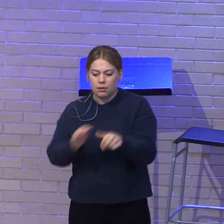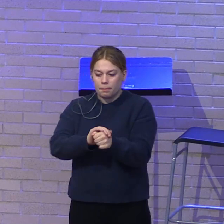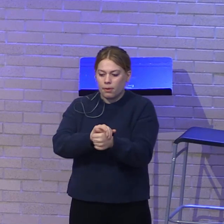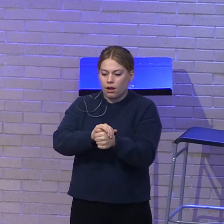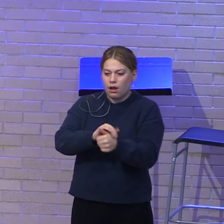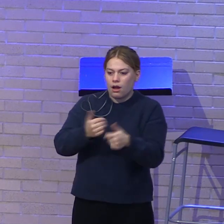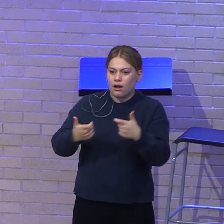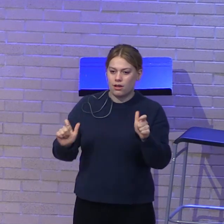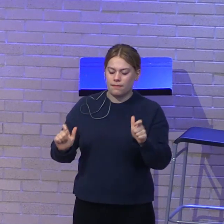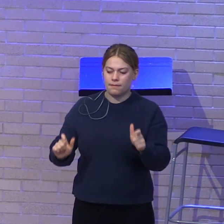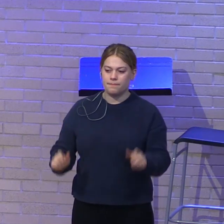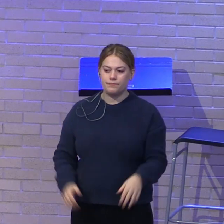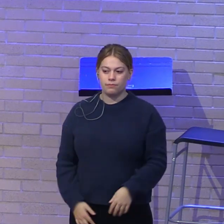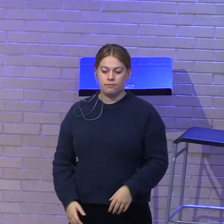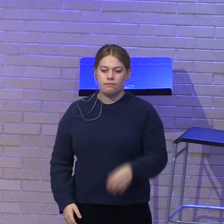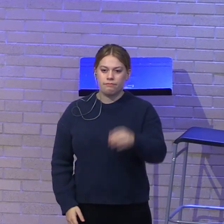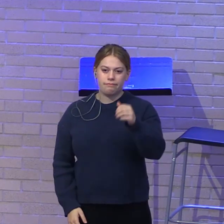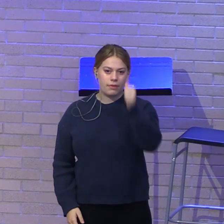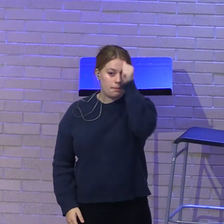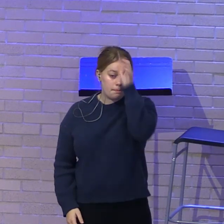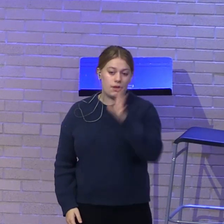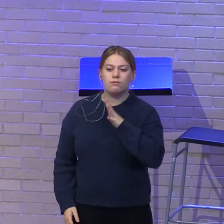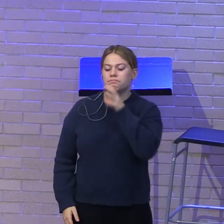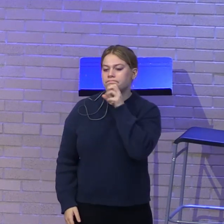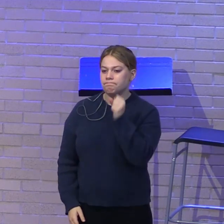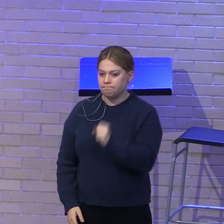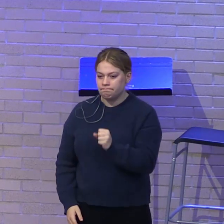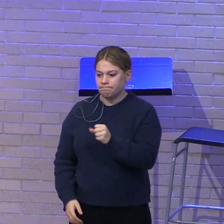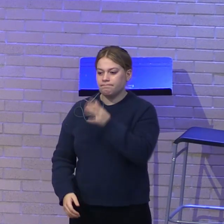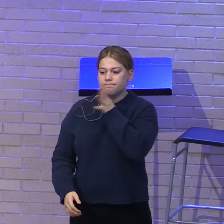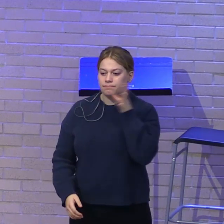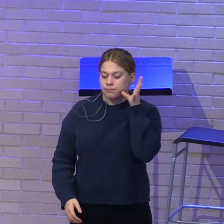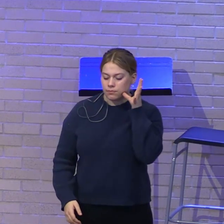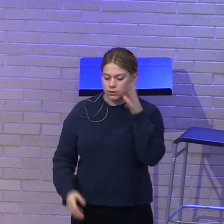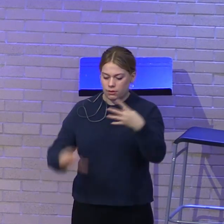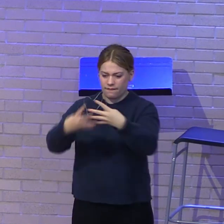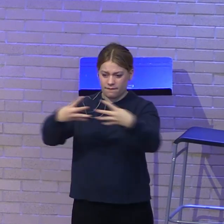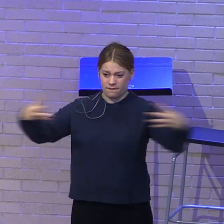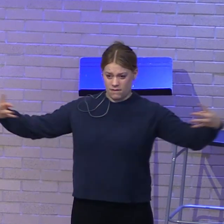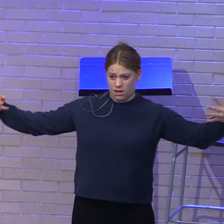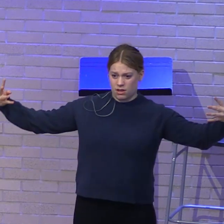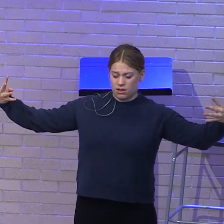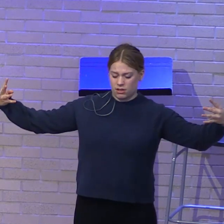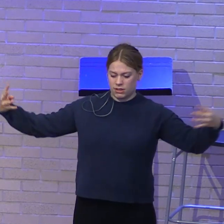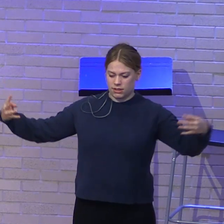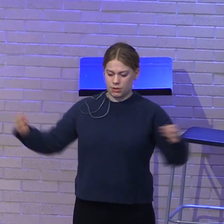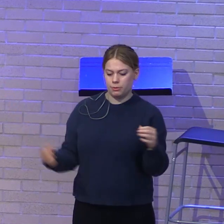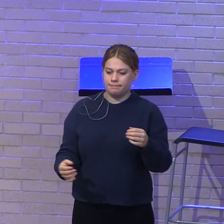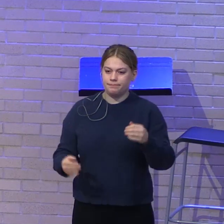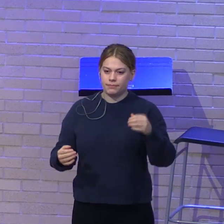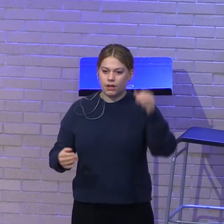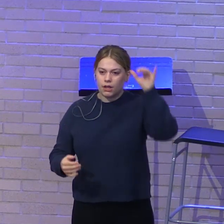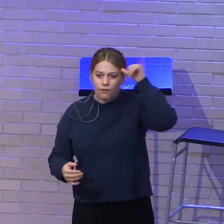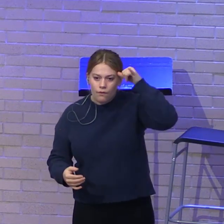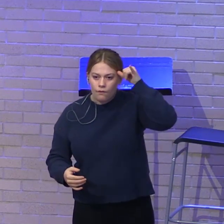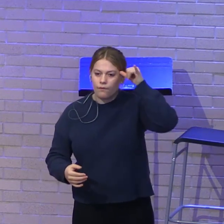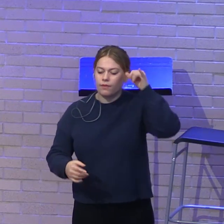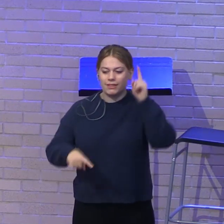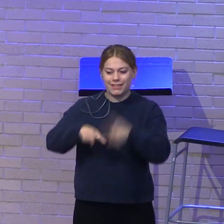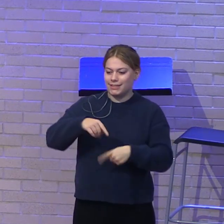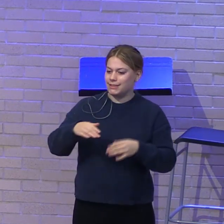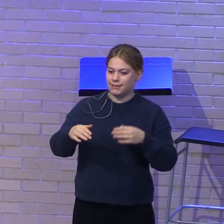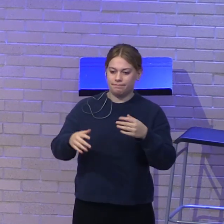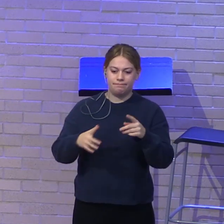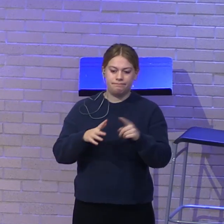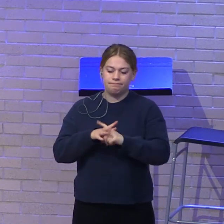On one old man's farm, he had converted the fence around it to be able to contain his cattle while allowing these giant